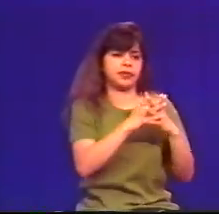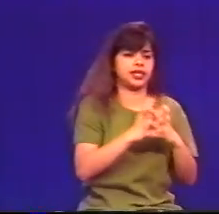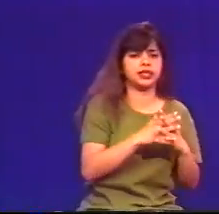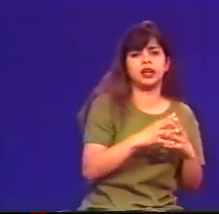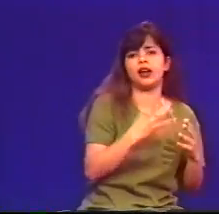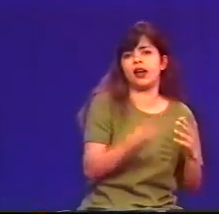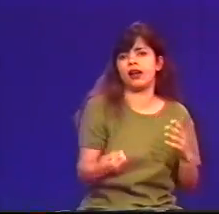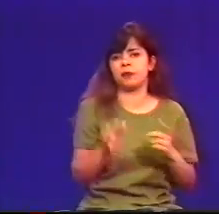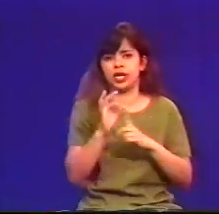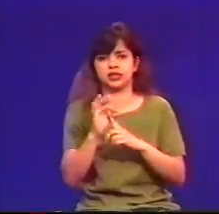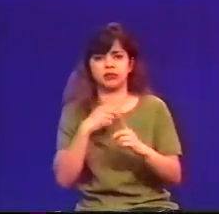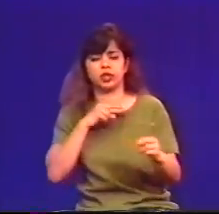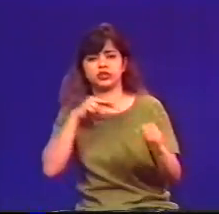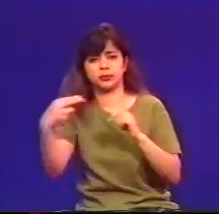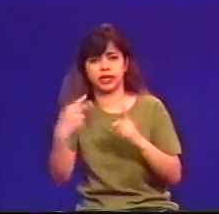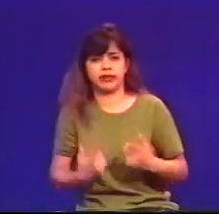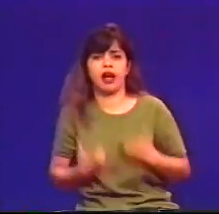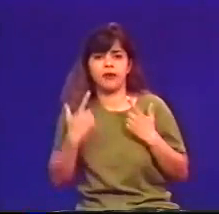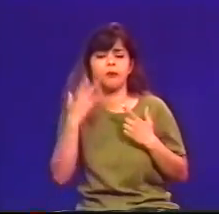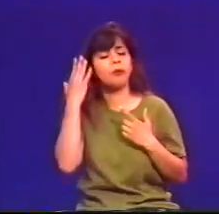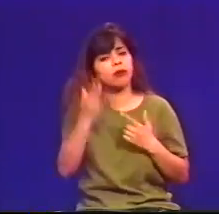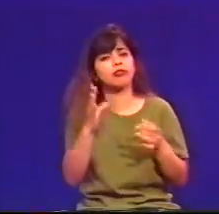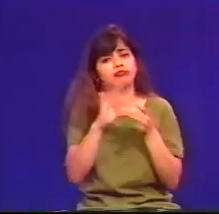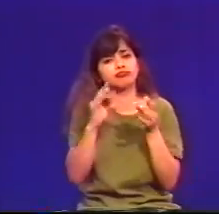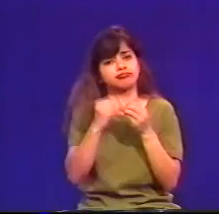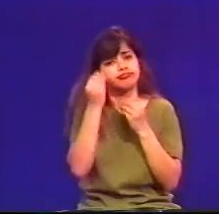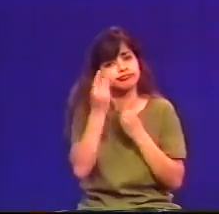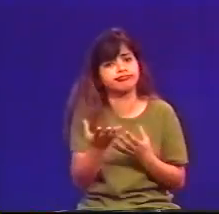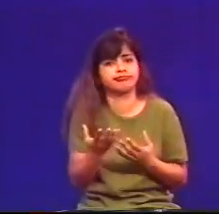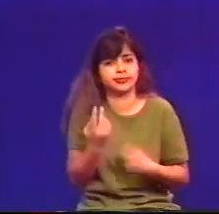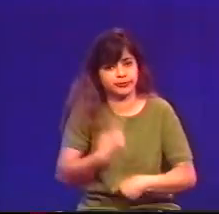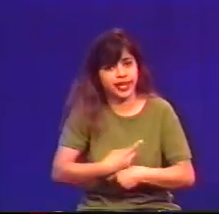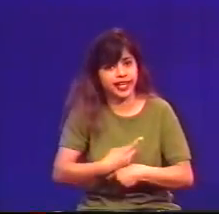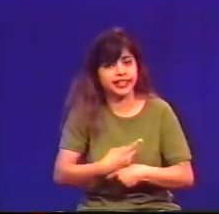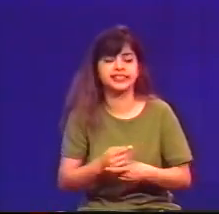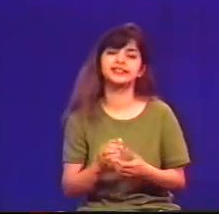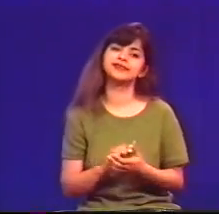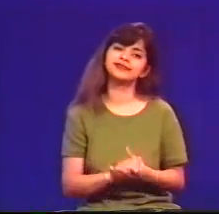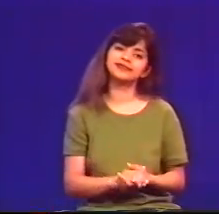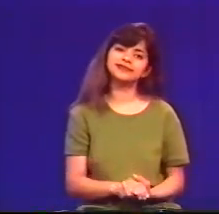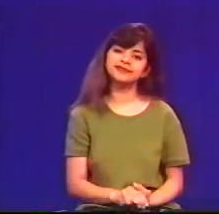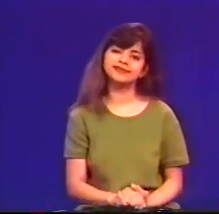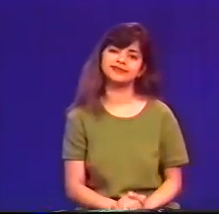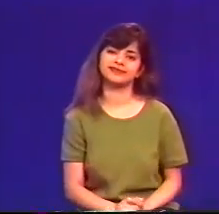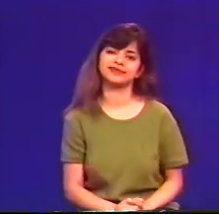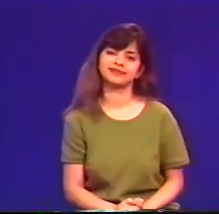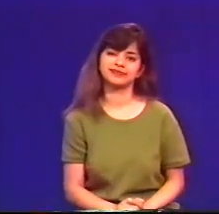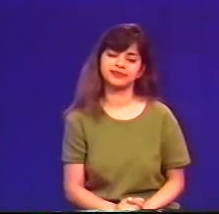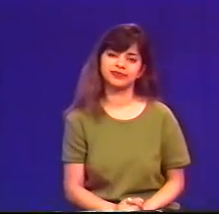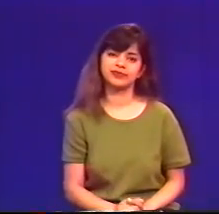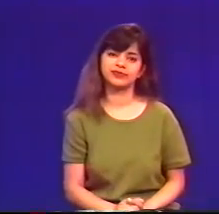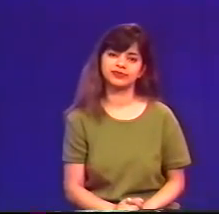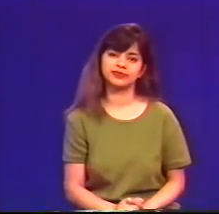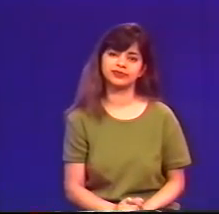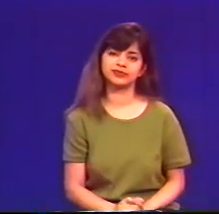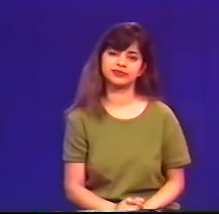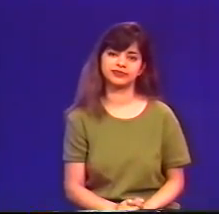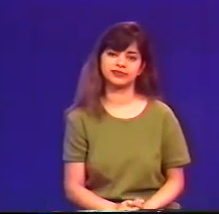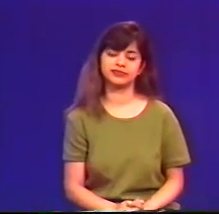cultural minority in the U.S., and just generally about my growing up experience and being a member of the deaf